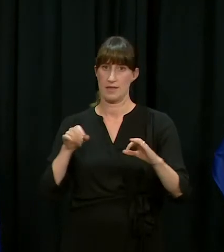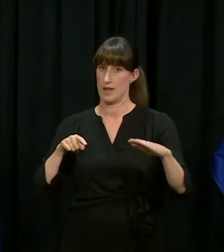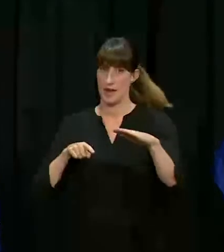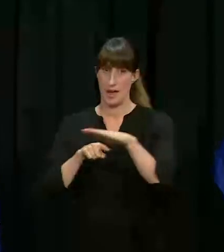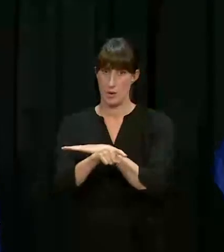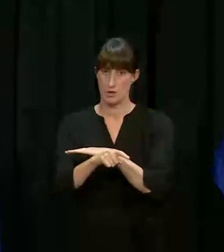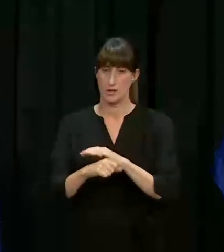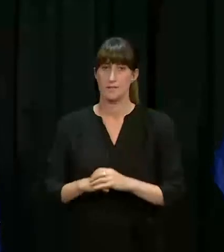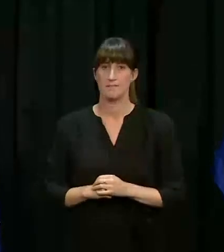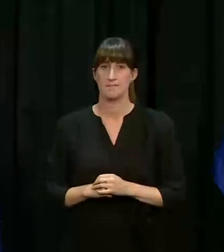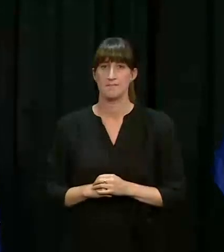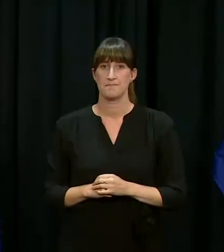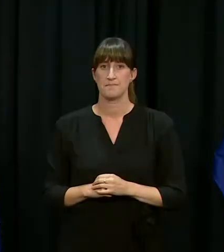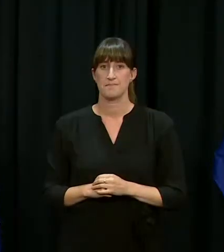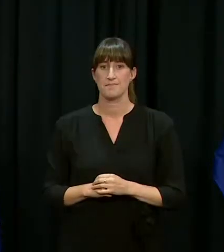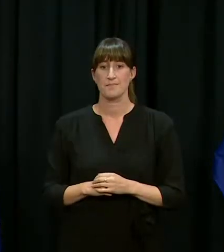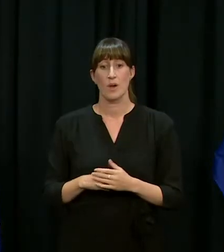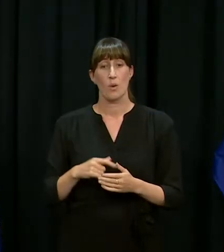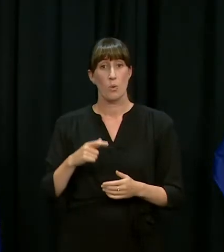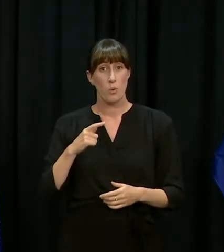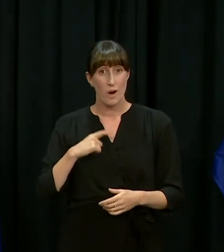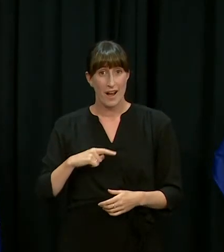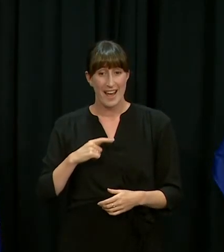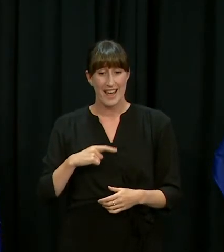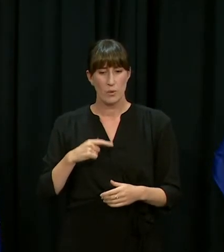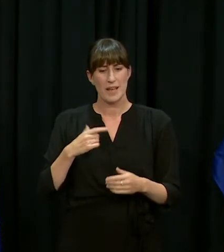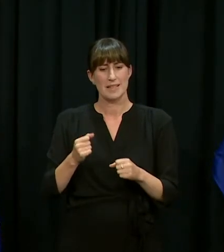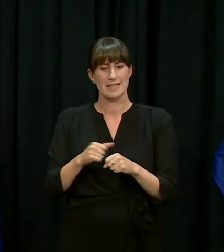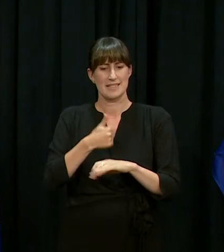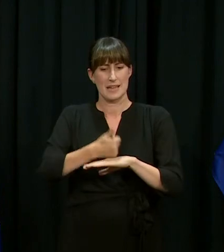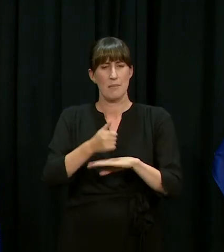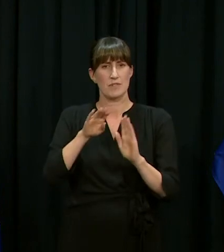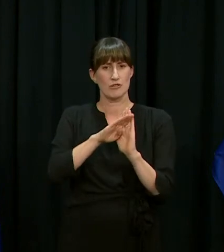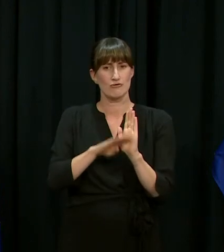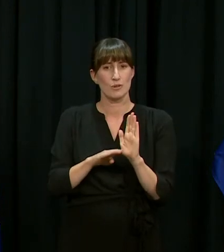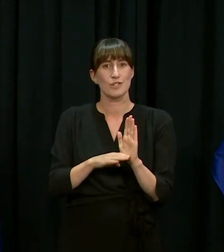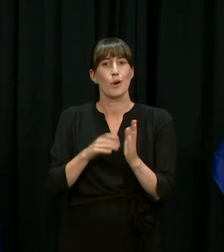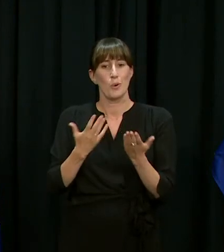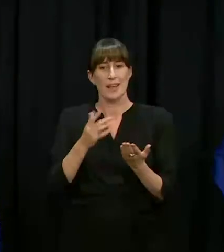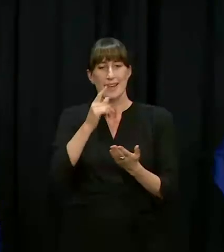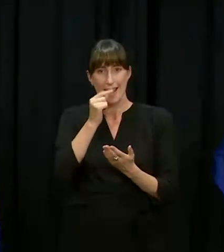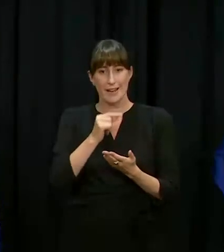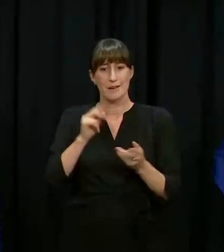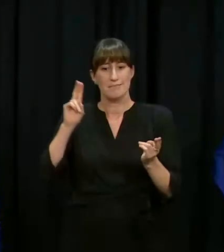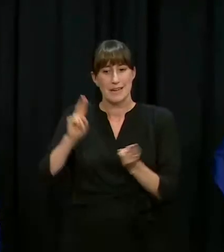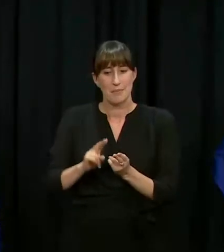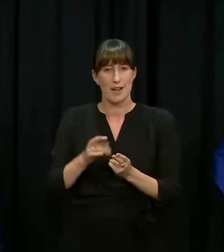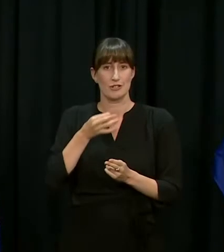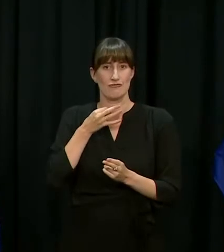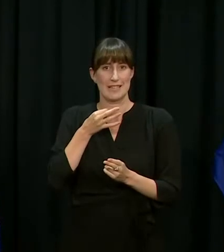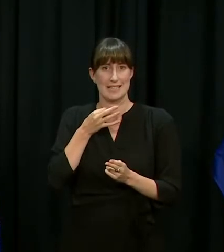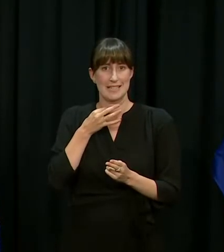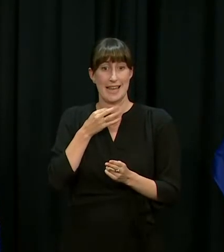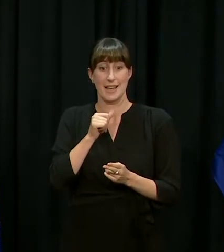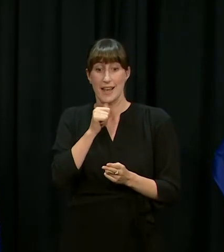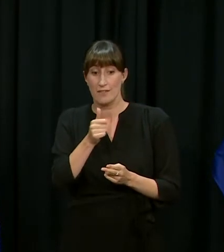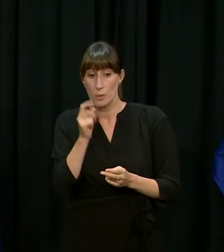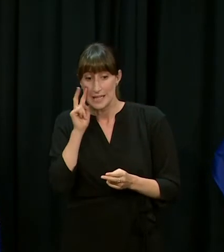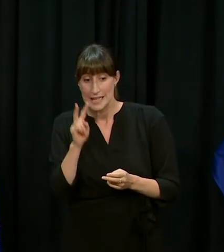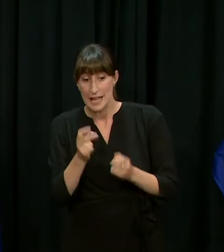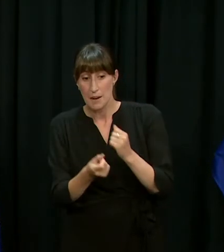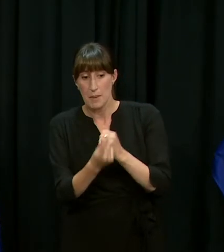these restrictions is minimise the risk of any transmission and be able to rapidly track and isolate any cases, just in